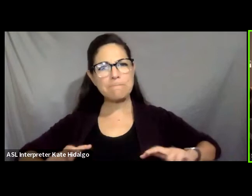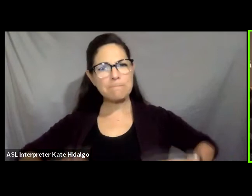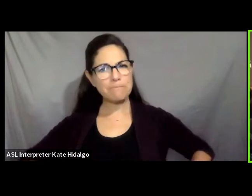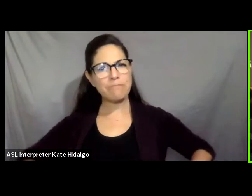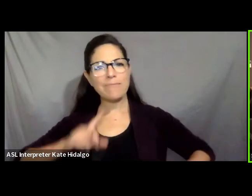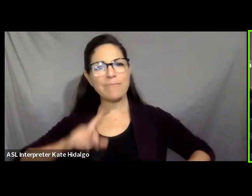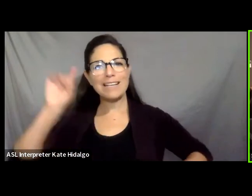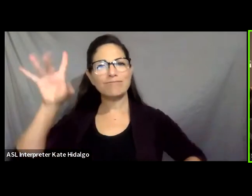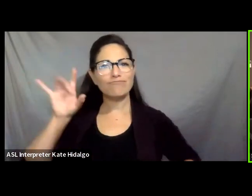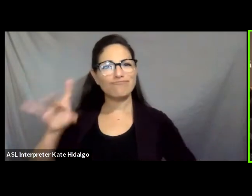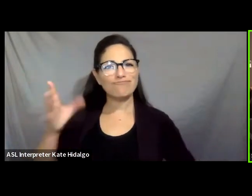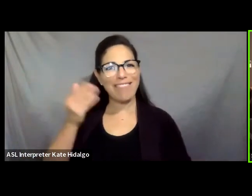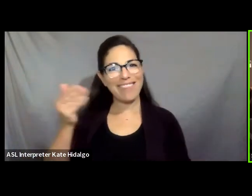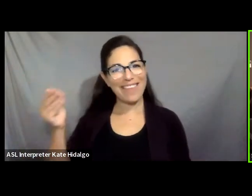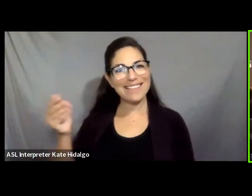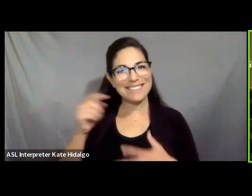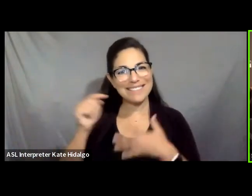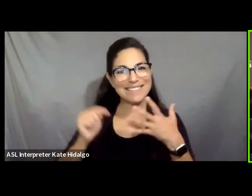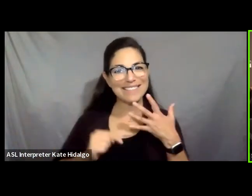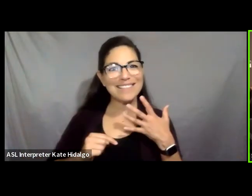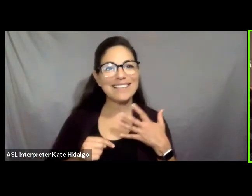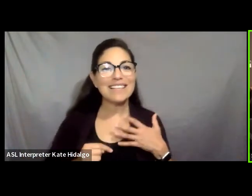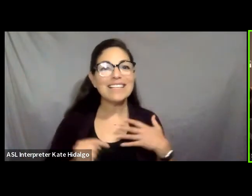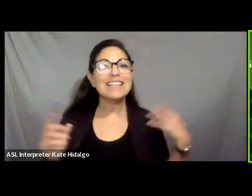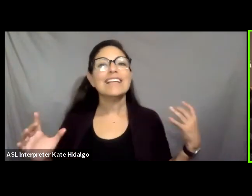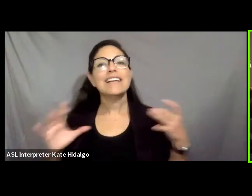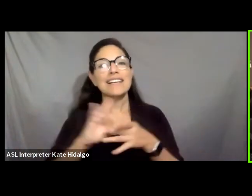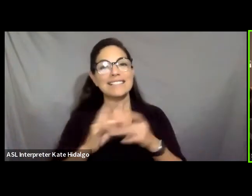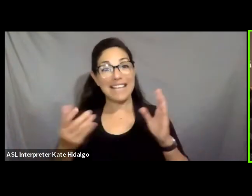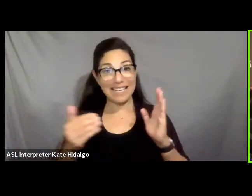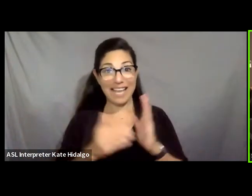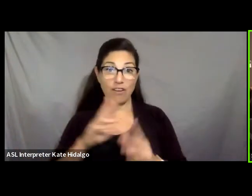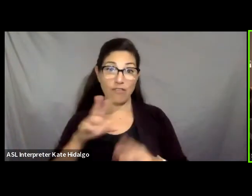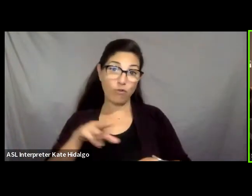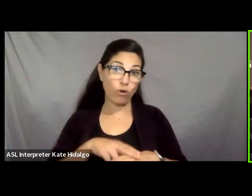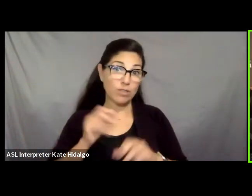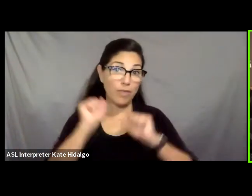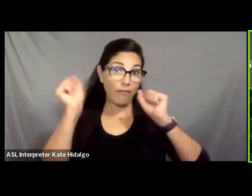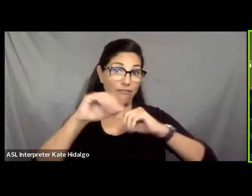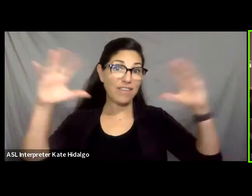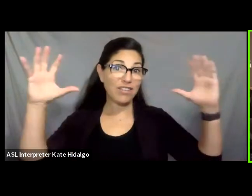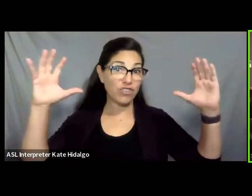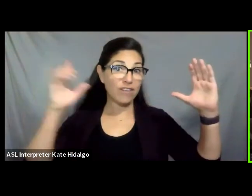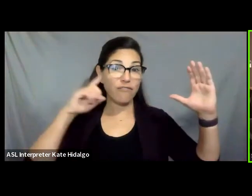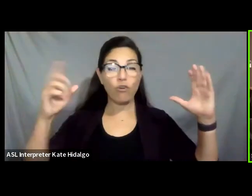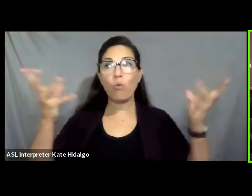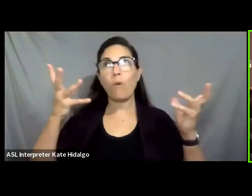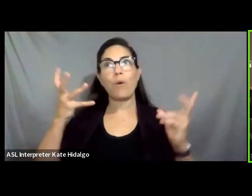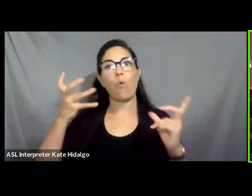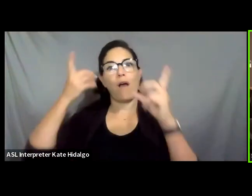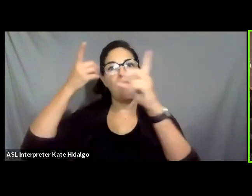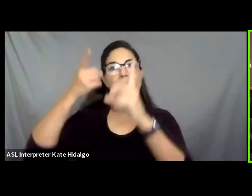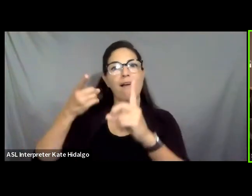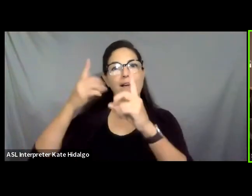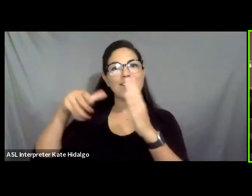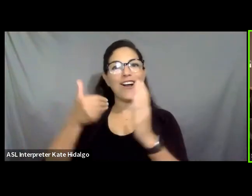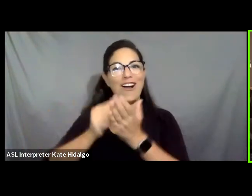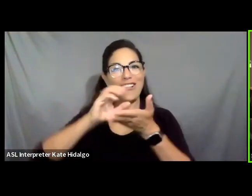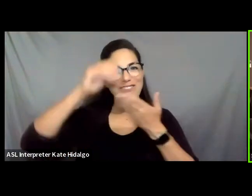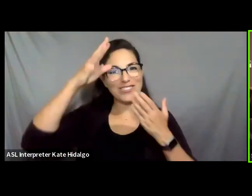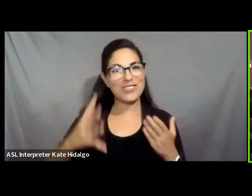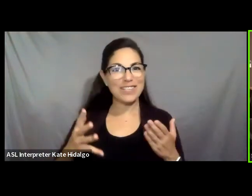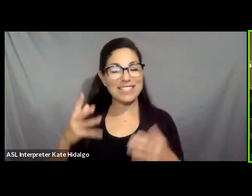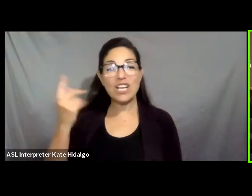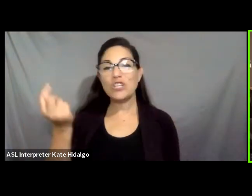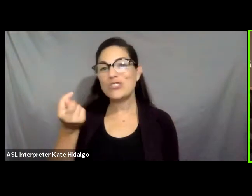those things. And then to reconnect, right, around our vision for what we want for all of our students. So then